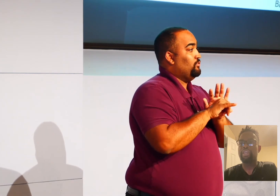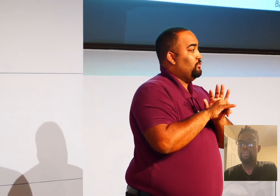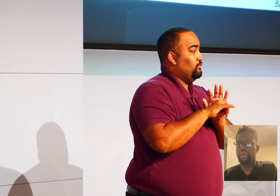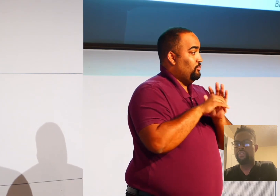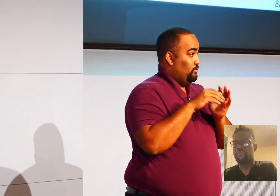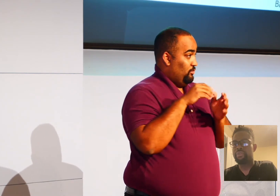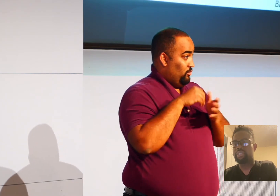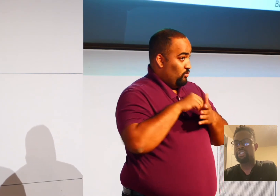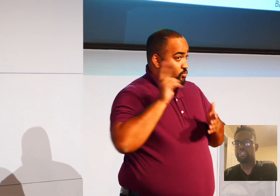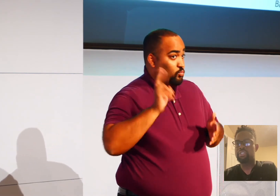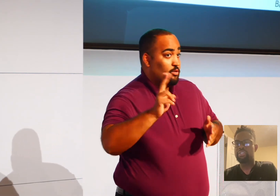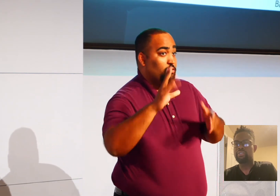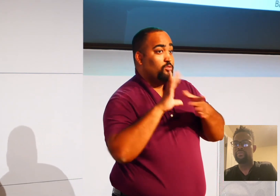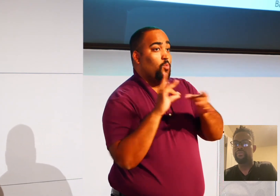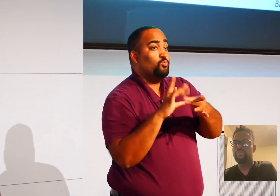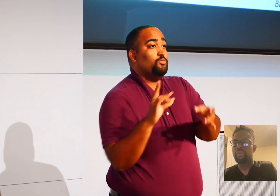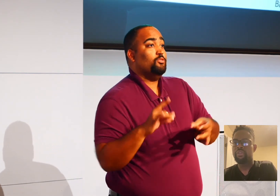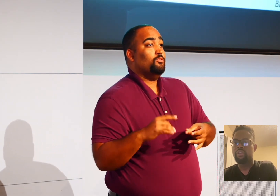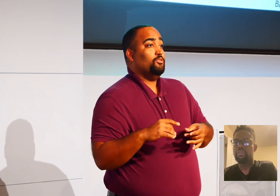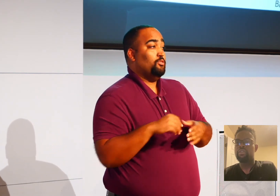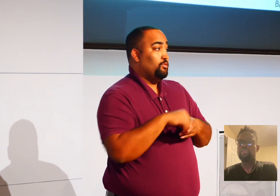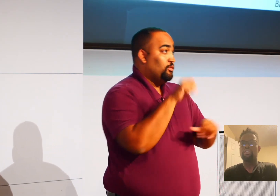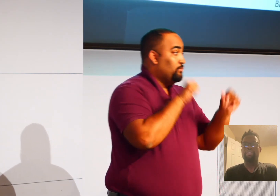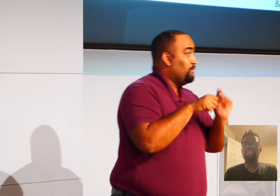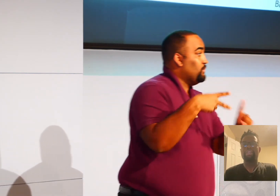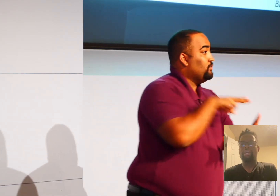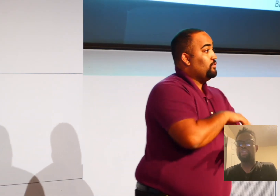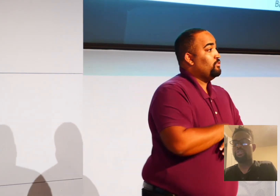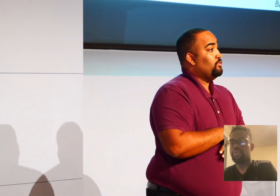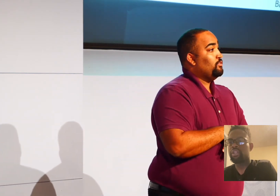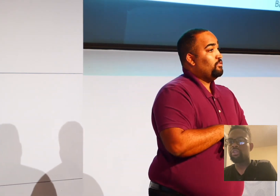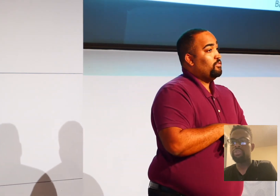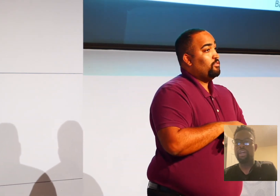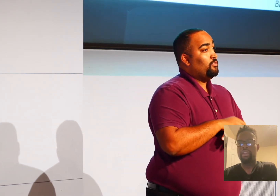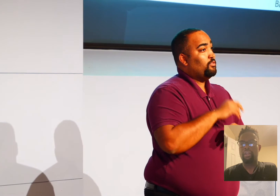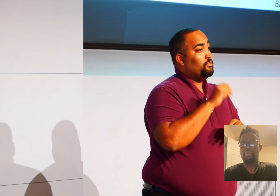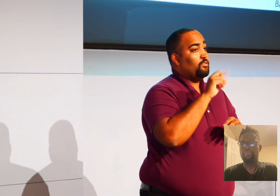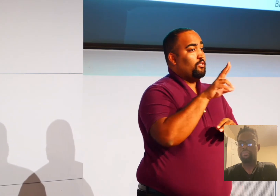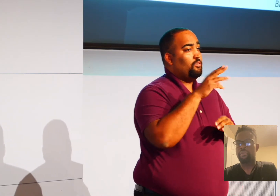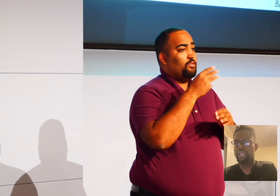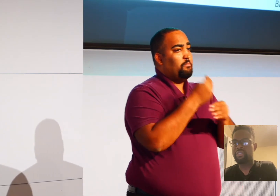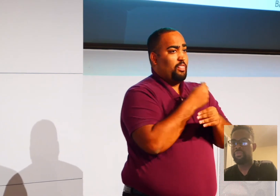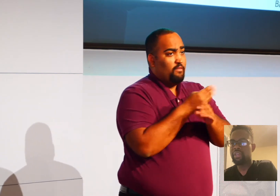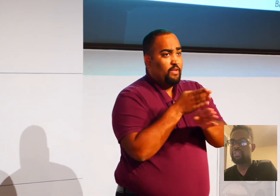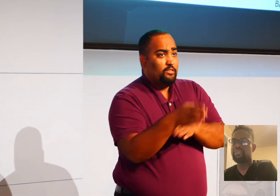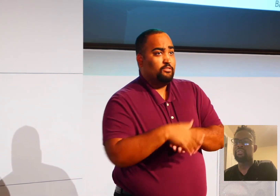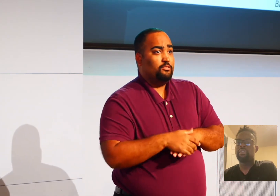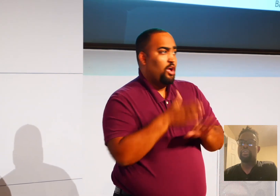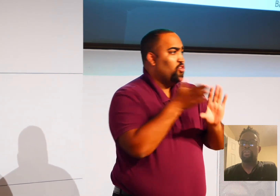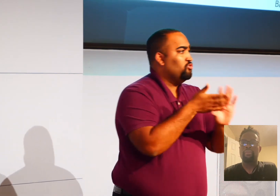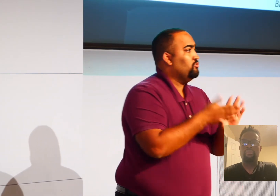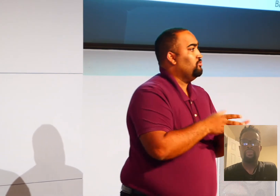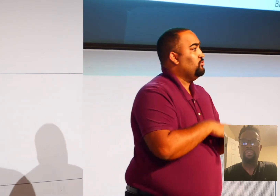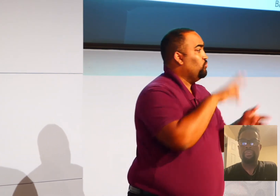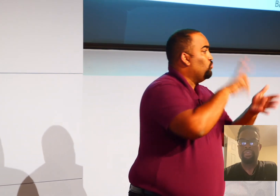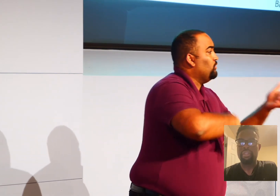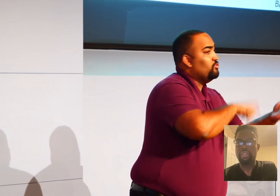away from discussions. So as educators, should we include that in our lesson plans, whether in